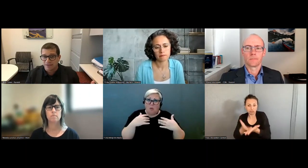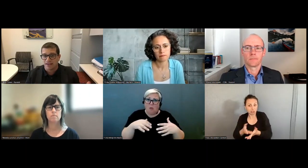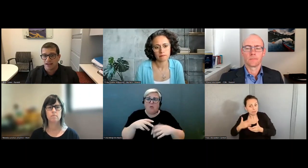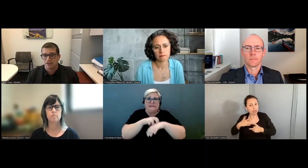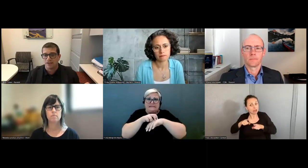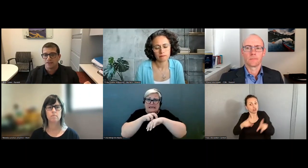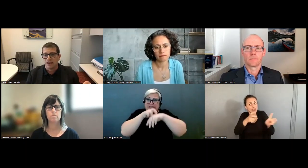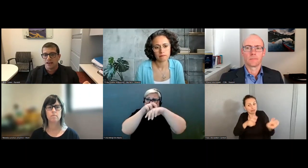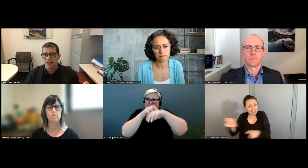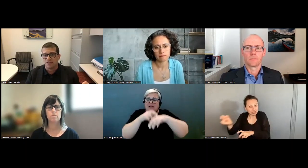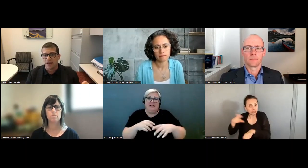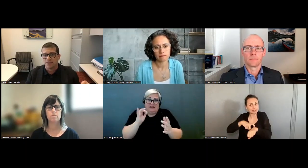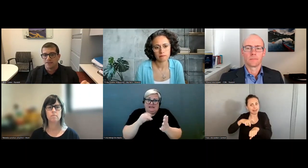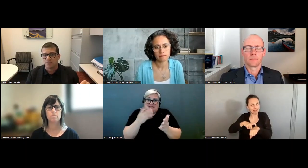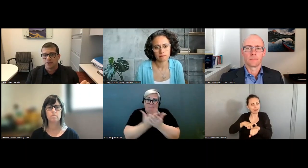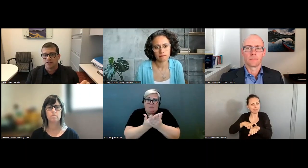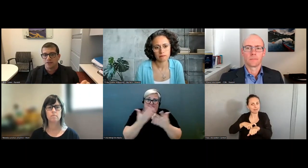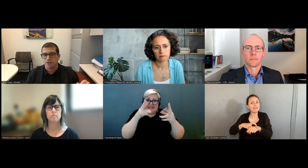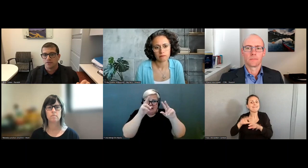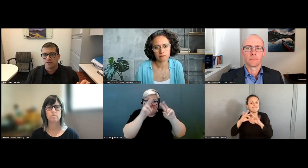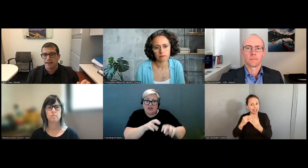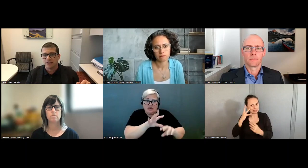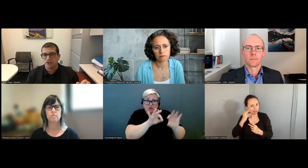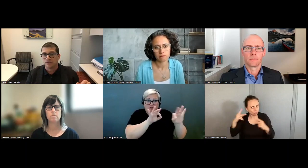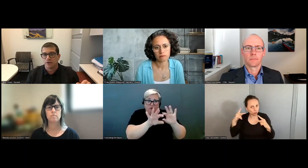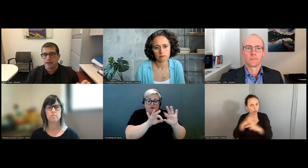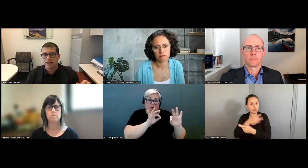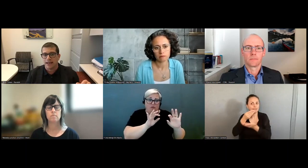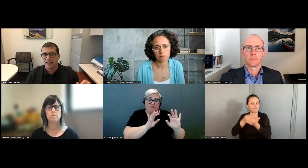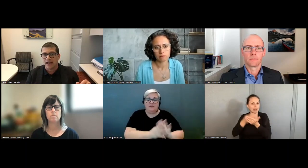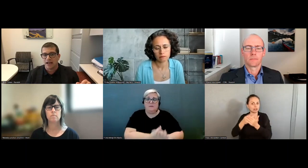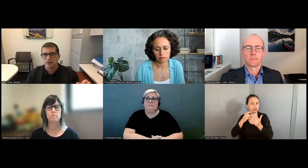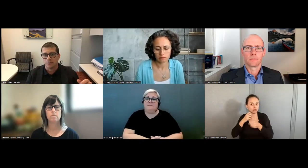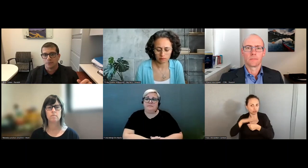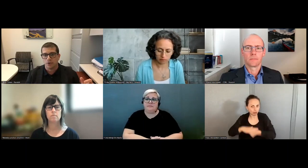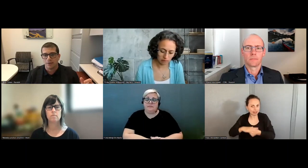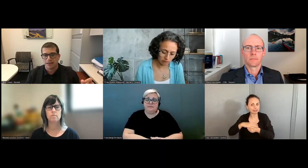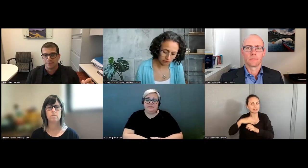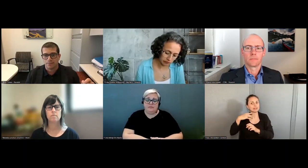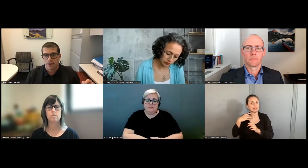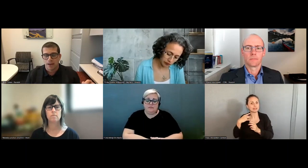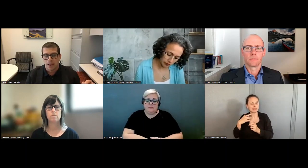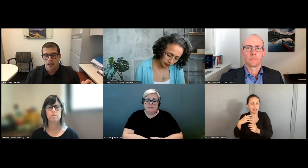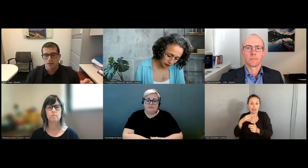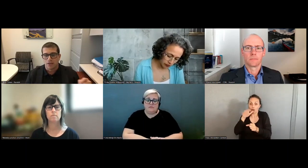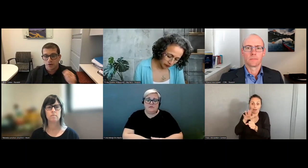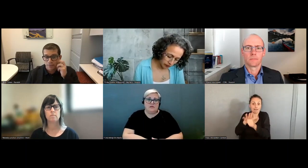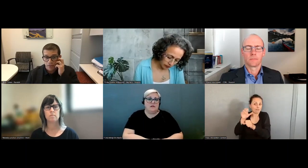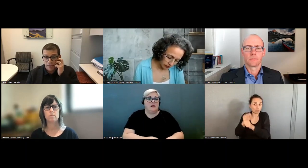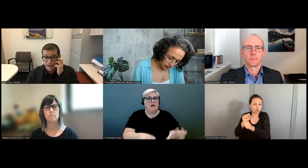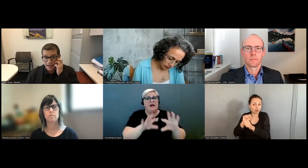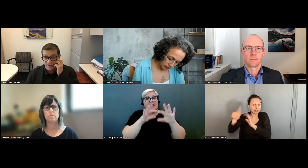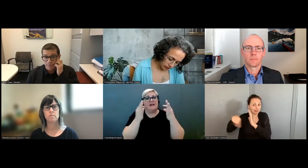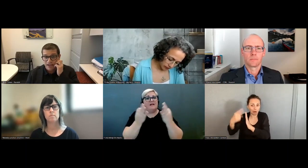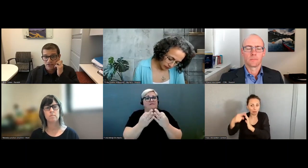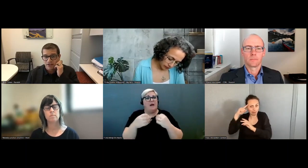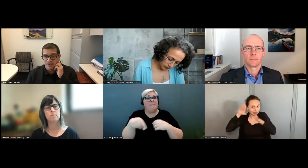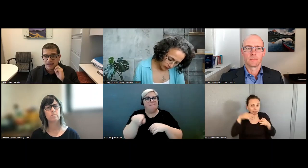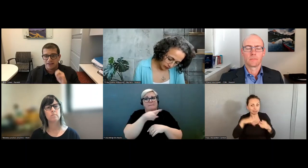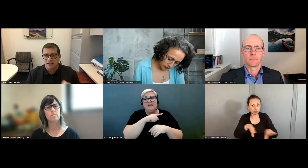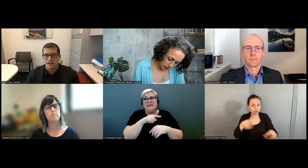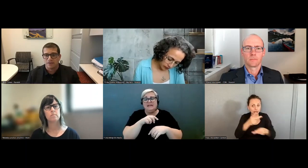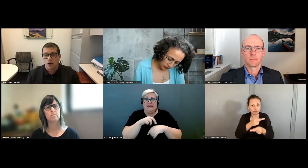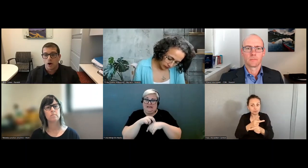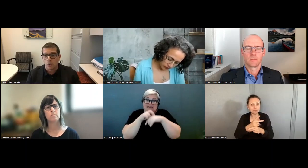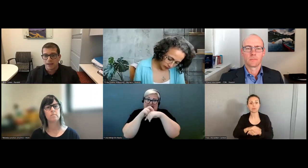these life stages that families experience the most financial strain and underemployment. The third thing I'd like to mention is